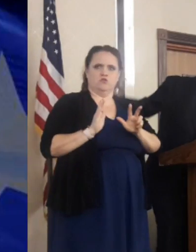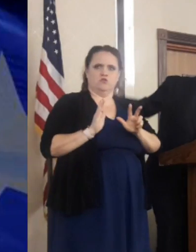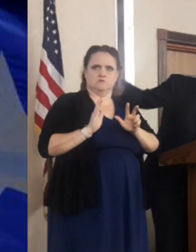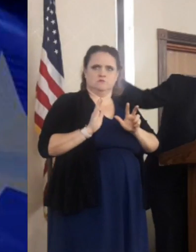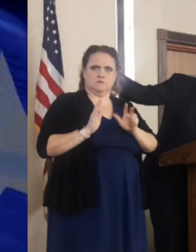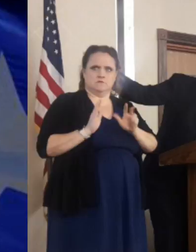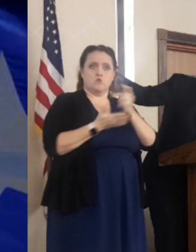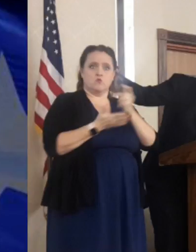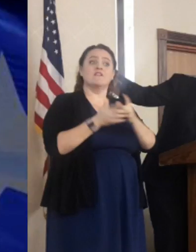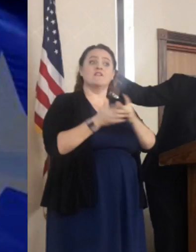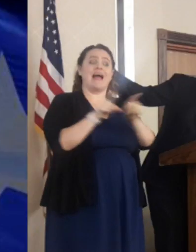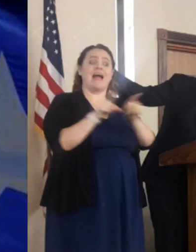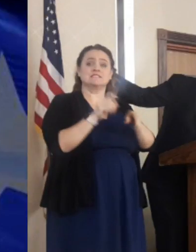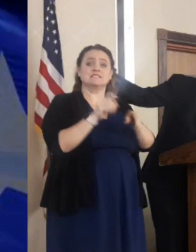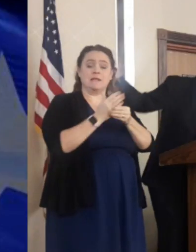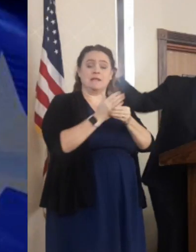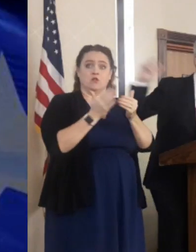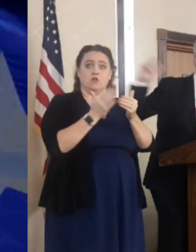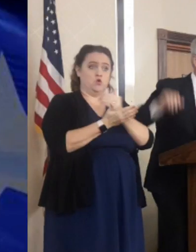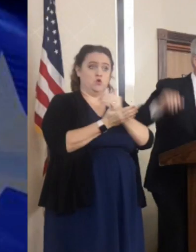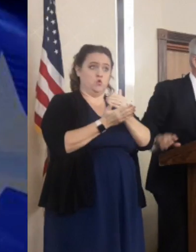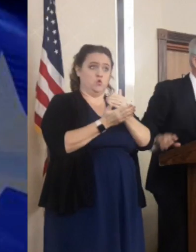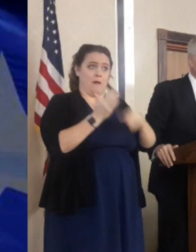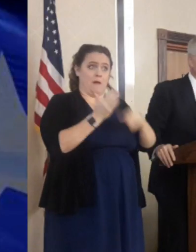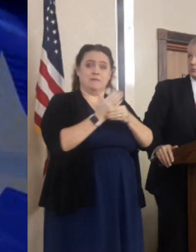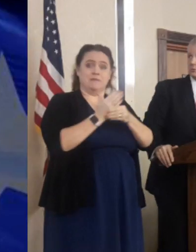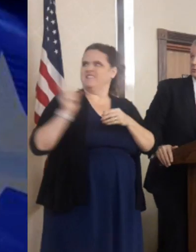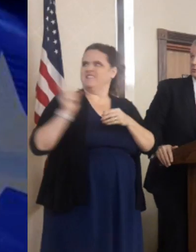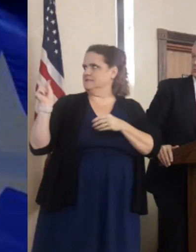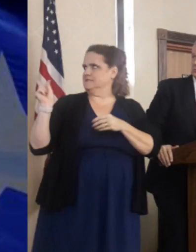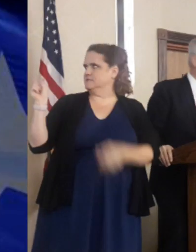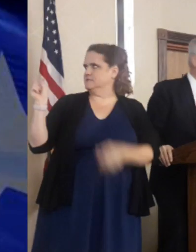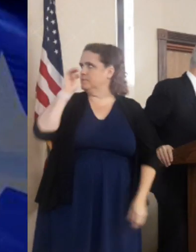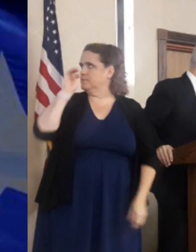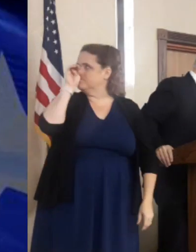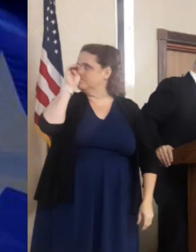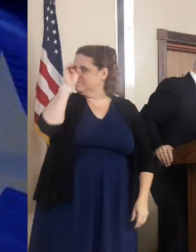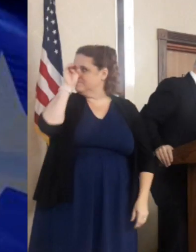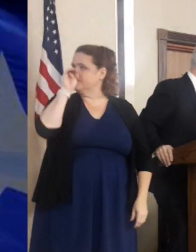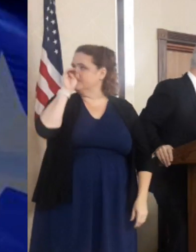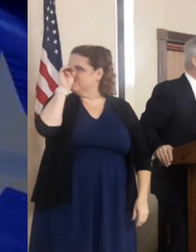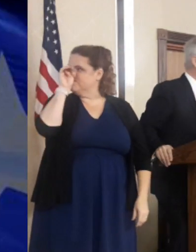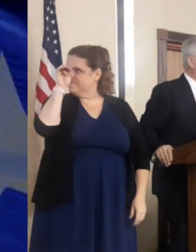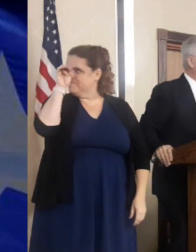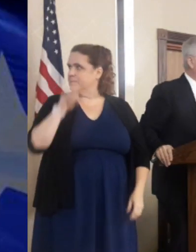new wording for 2 instead of the deletion of 2. Well, that's 3.